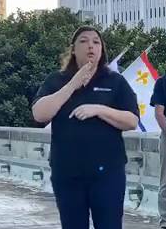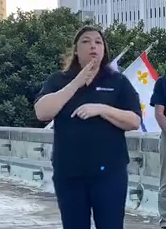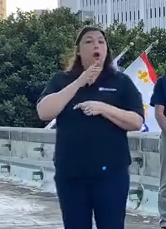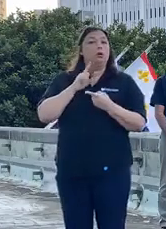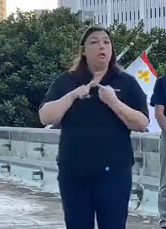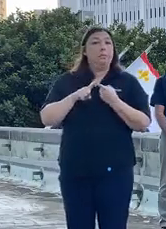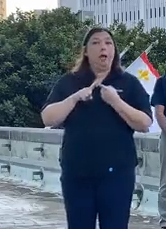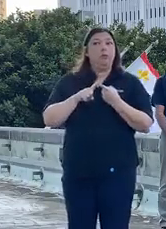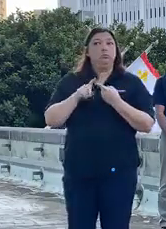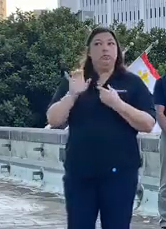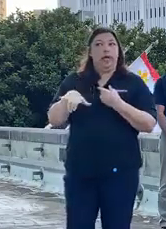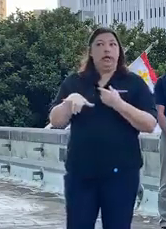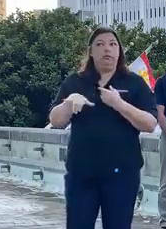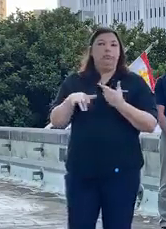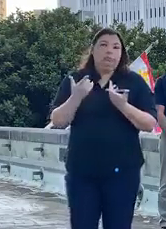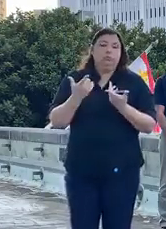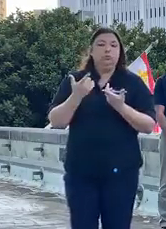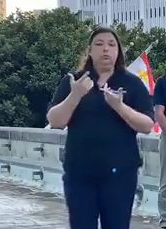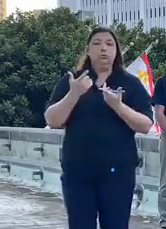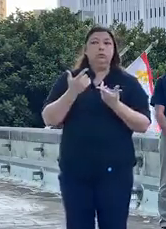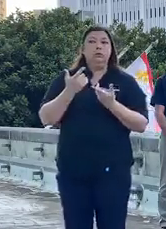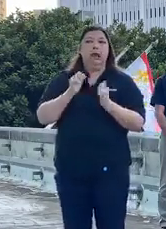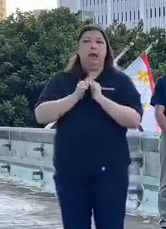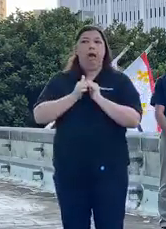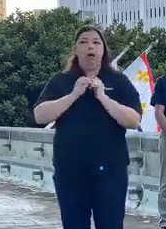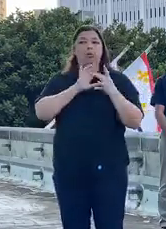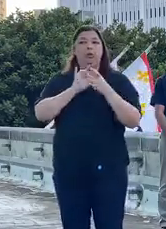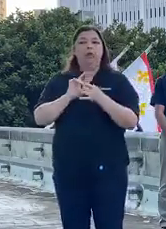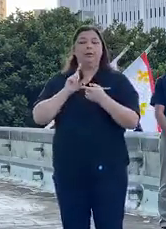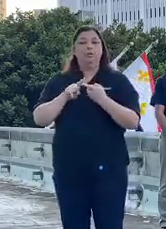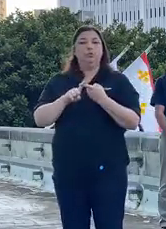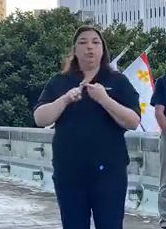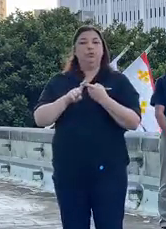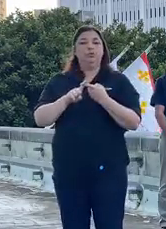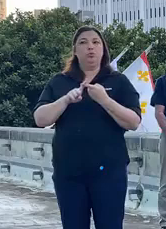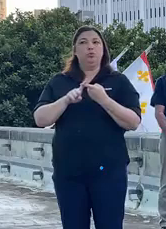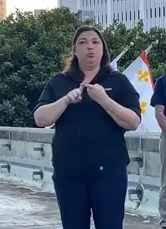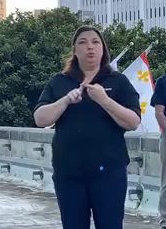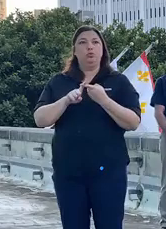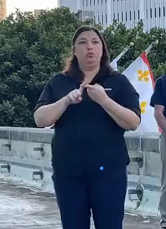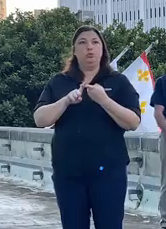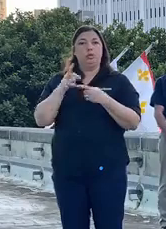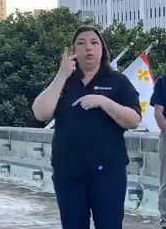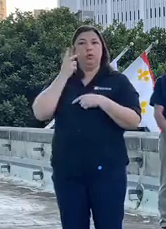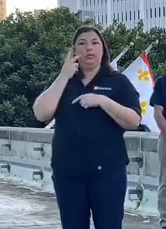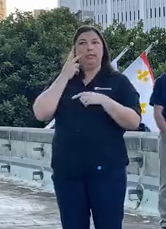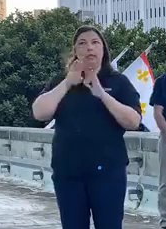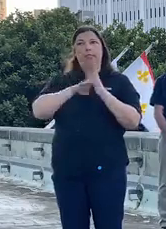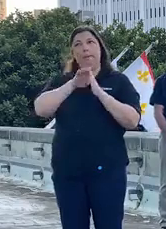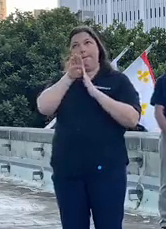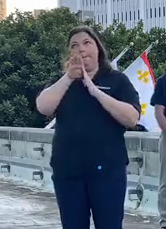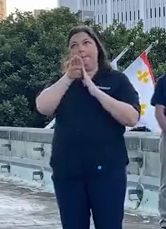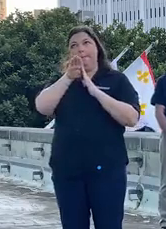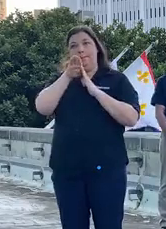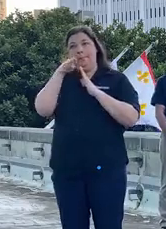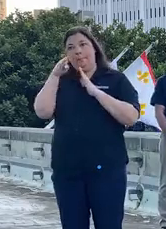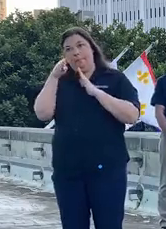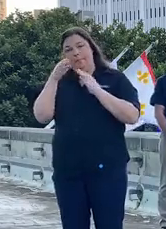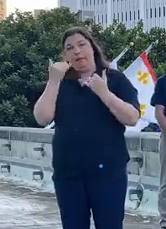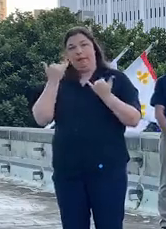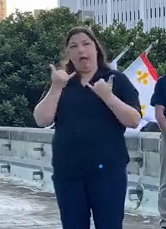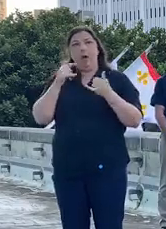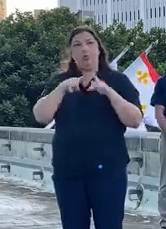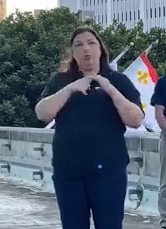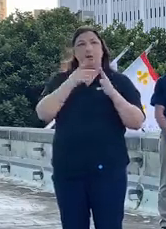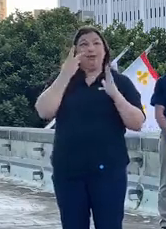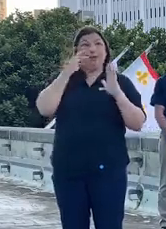that as it relates to, one, we've seen a our peak, and we have now start